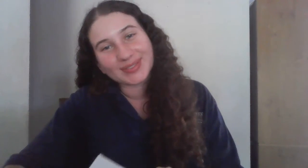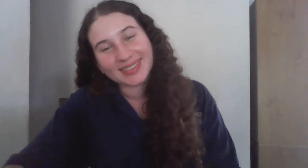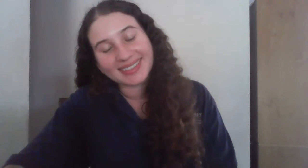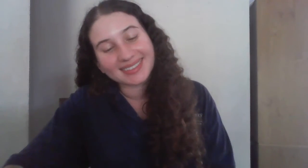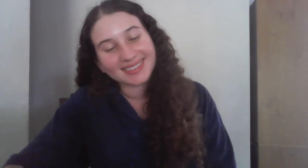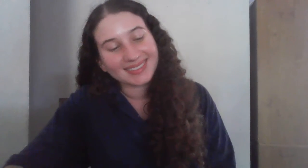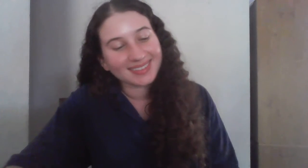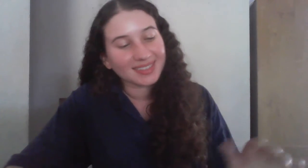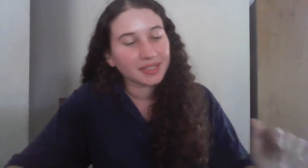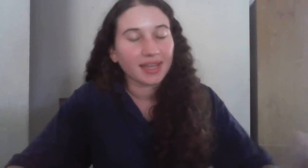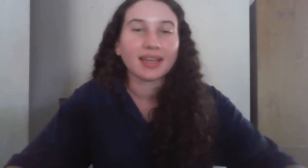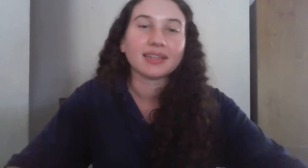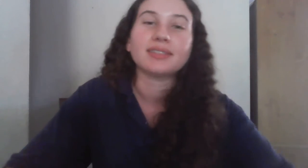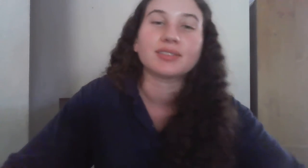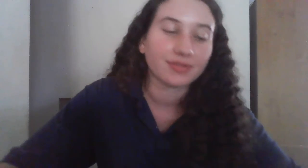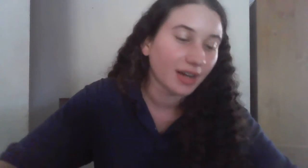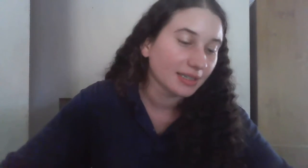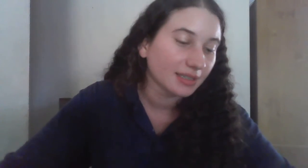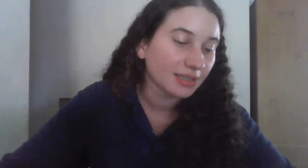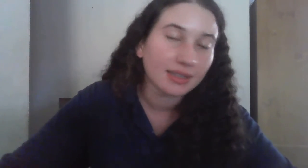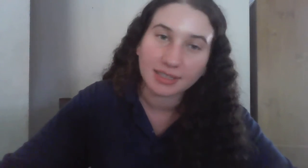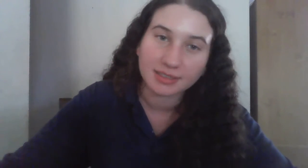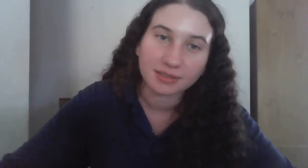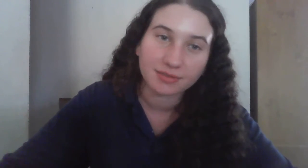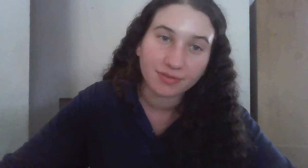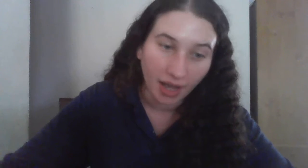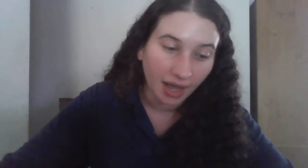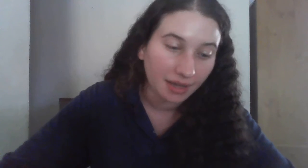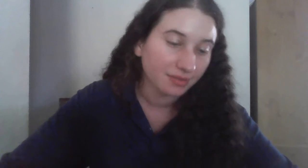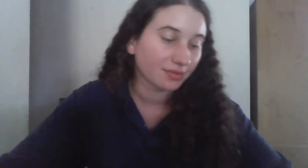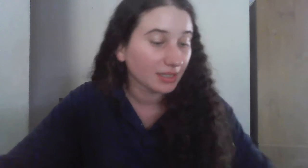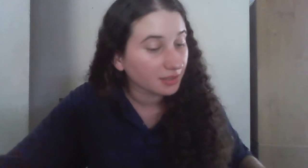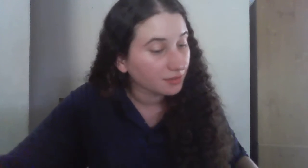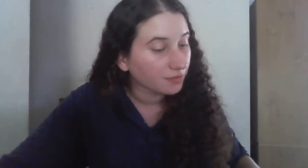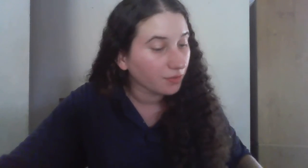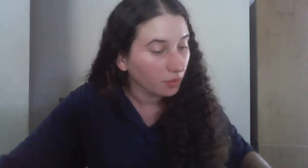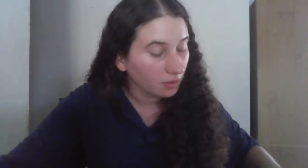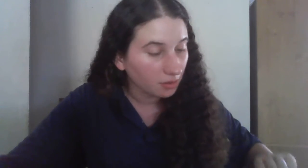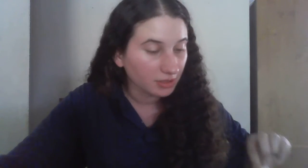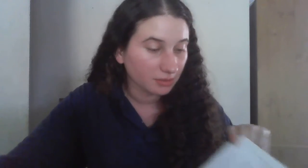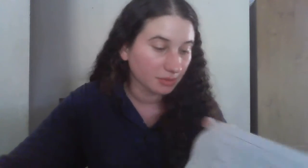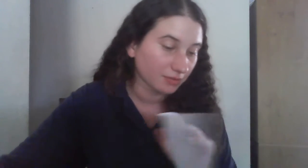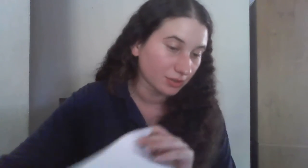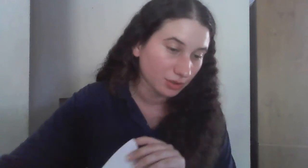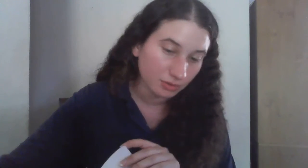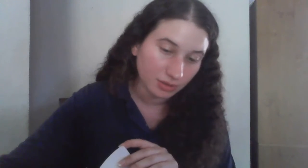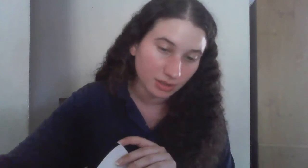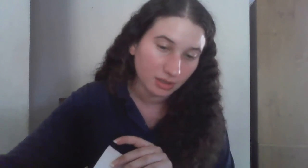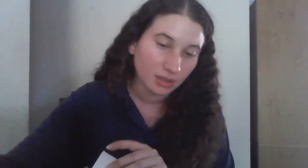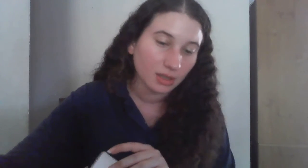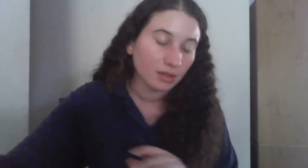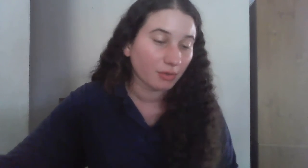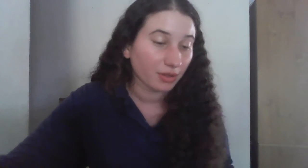Hi friends, today is finally lesson 5. Lesson 4 was a bit of a doozy with